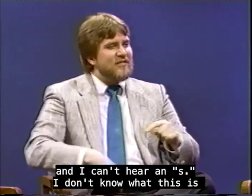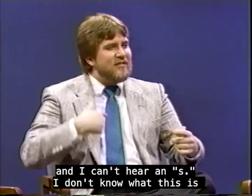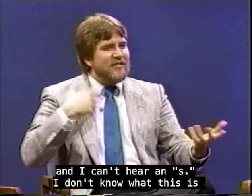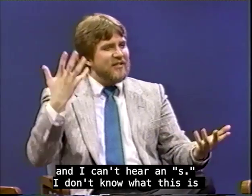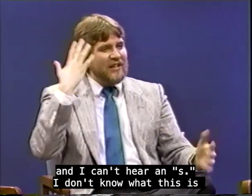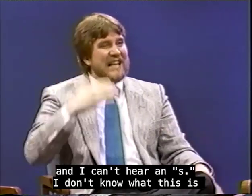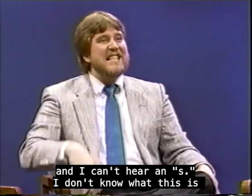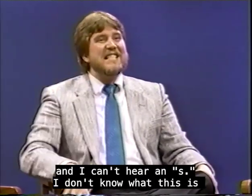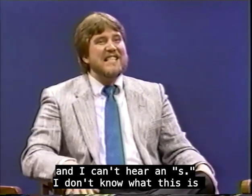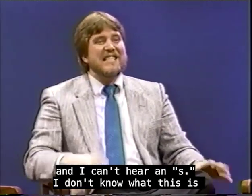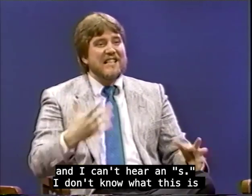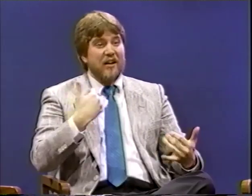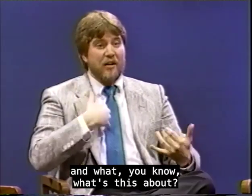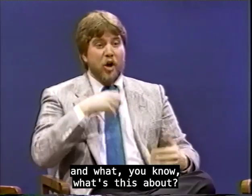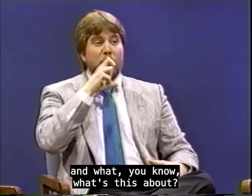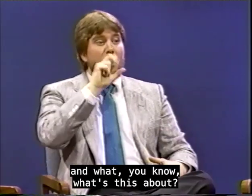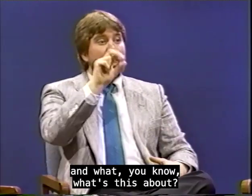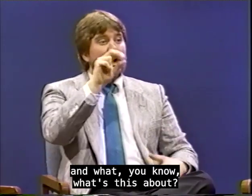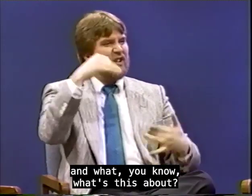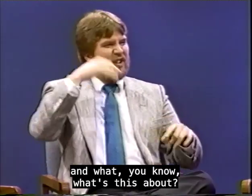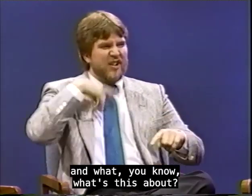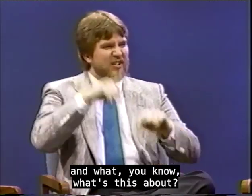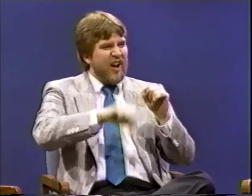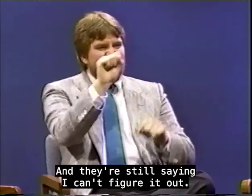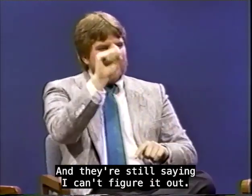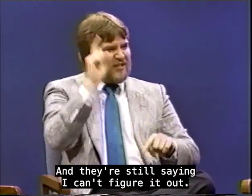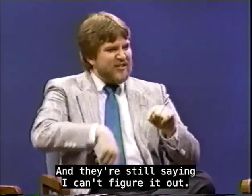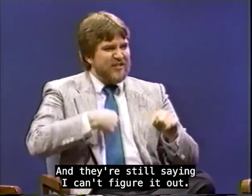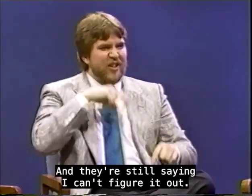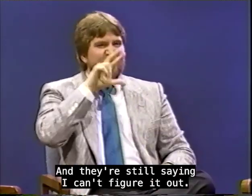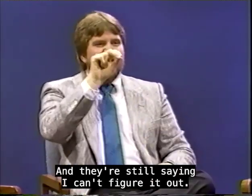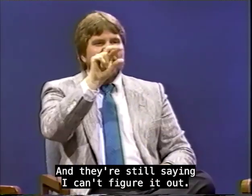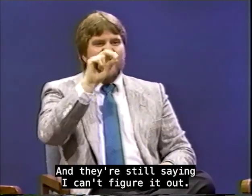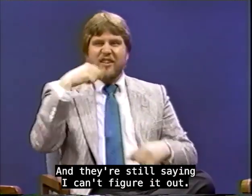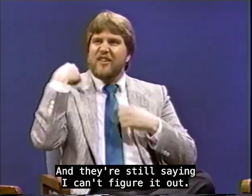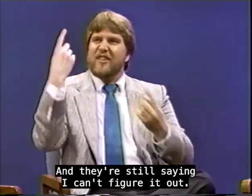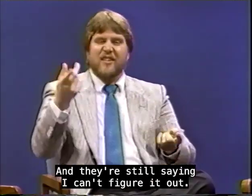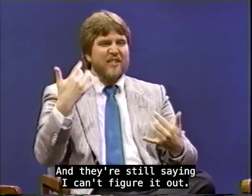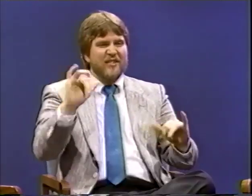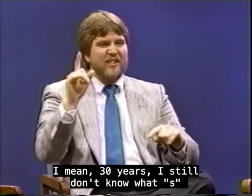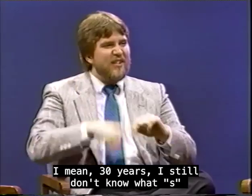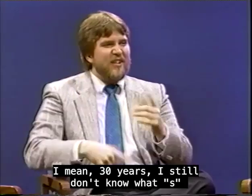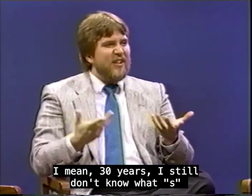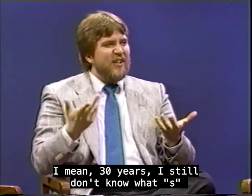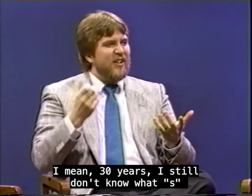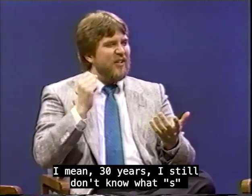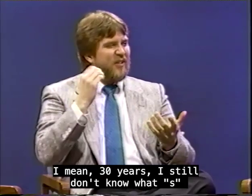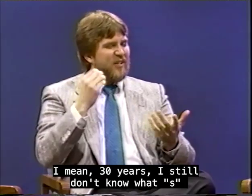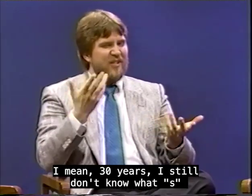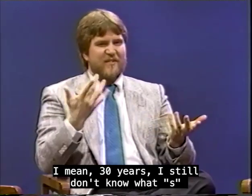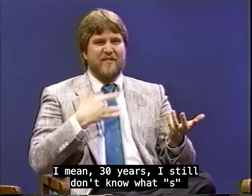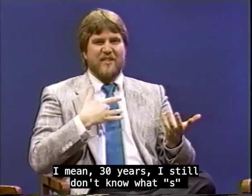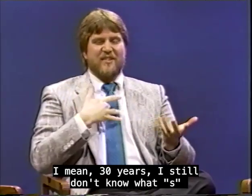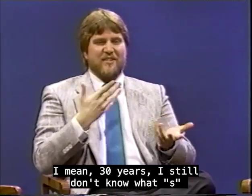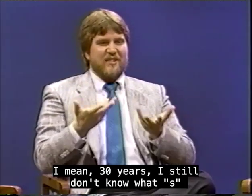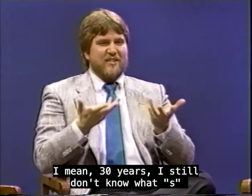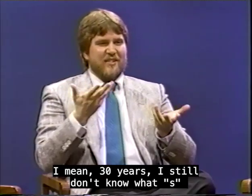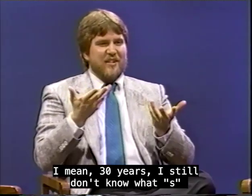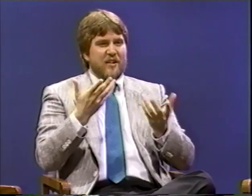can't hear an S. I don't know what this is about. What's this about? And they're still saying I can't figure it out. I mean, 30 years, I still don't know what S sounds like.